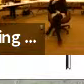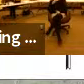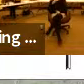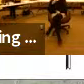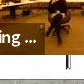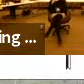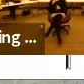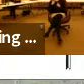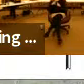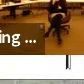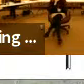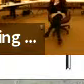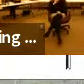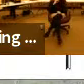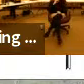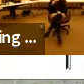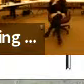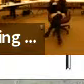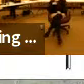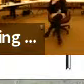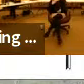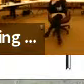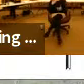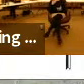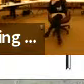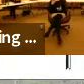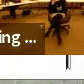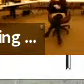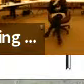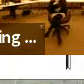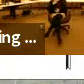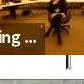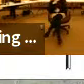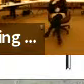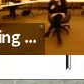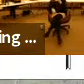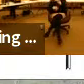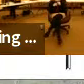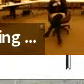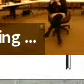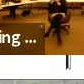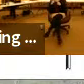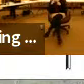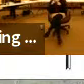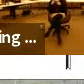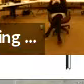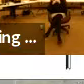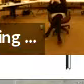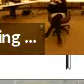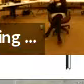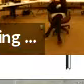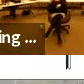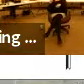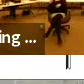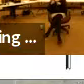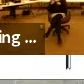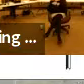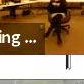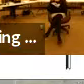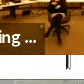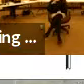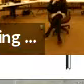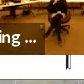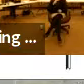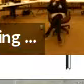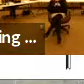here. Okay. We then err on the high side, then the county, the town, and the state all review those calculations to make sure they concur. In addition to that, in terms of